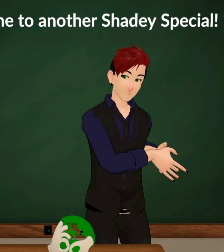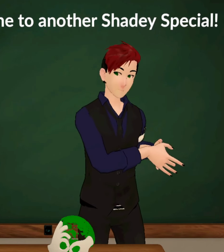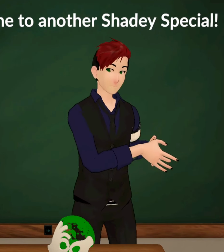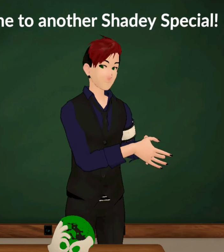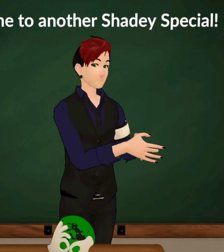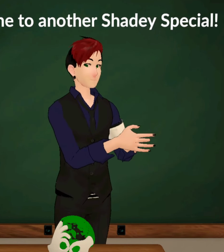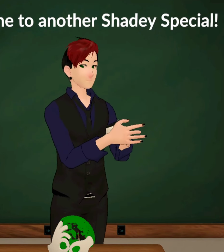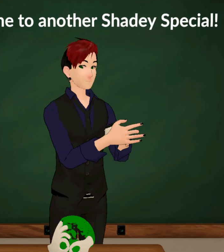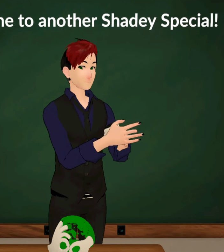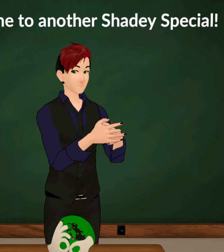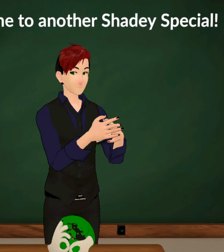You, why you stinging me?